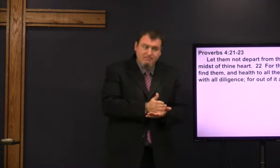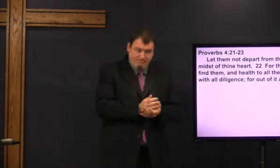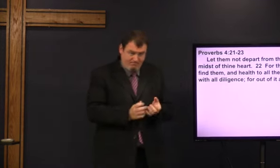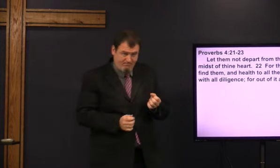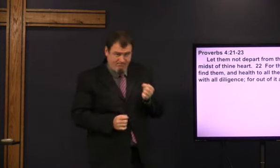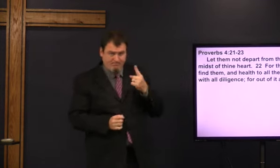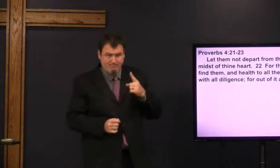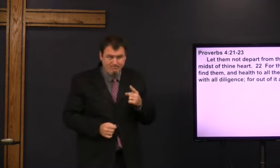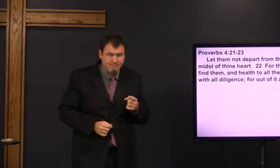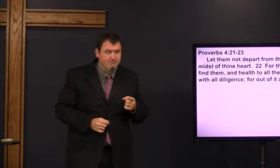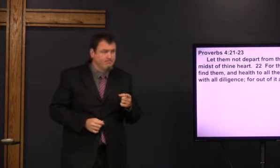Don't stop.